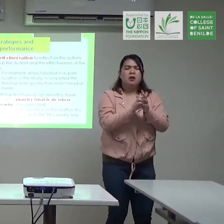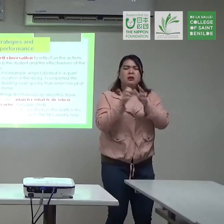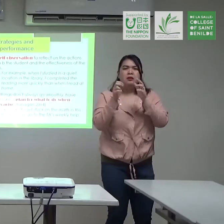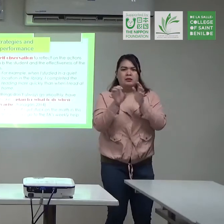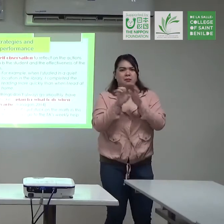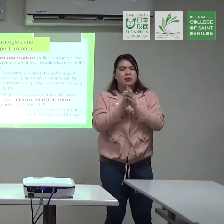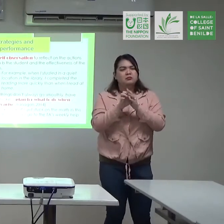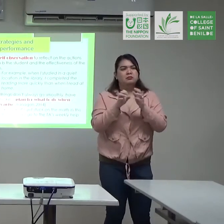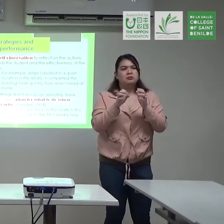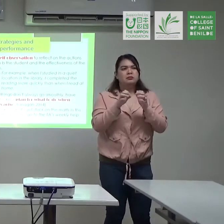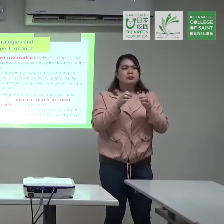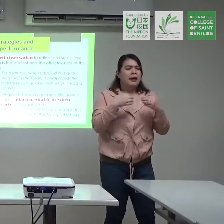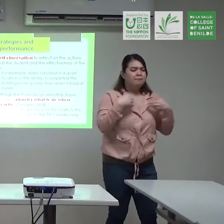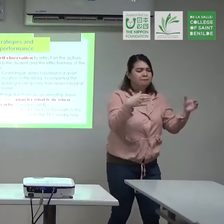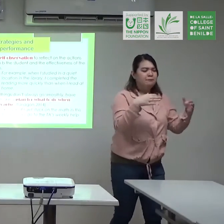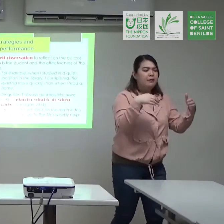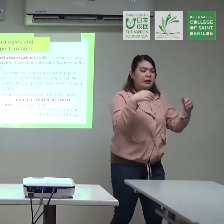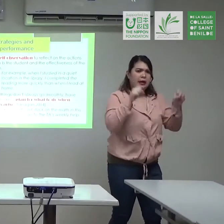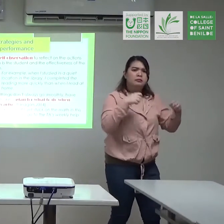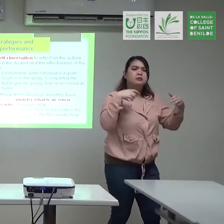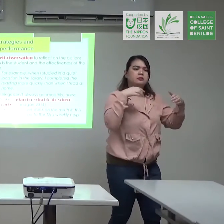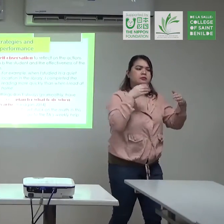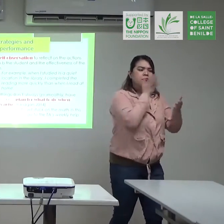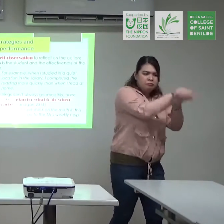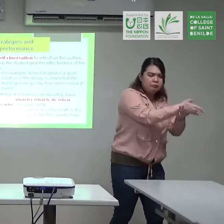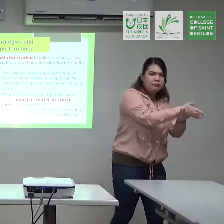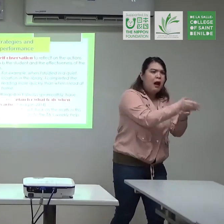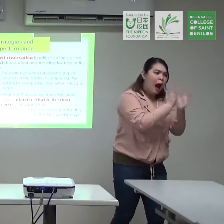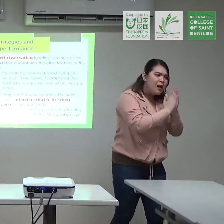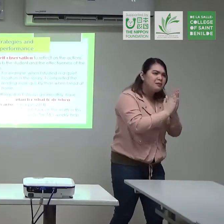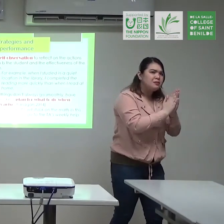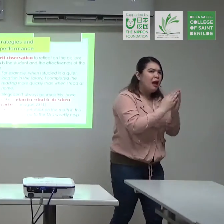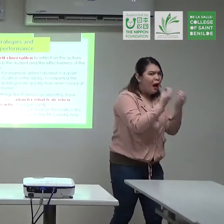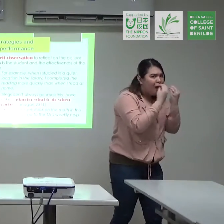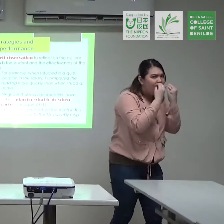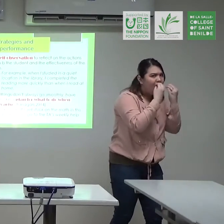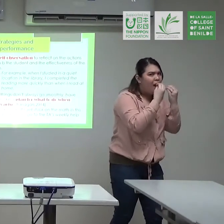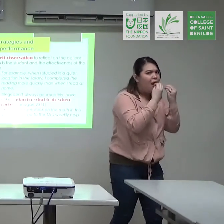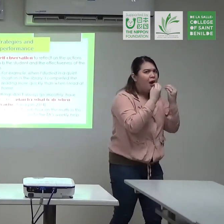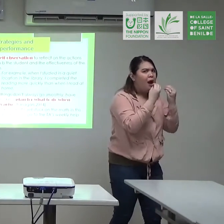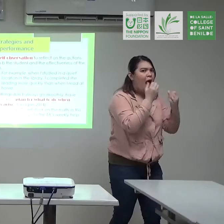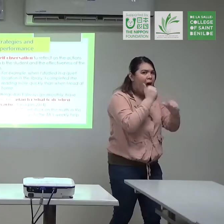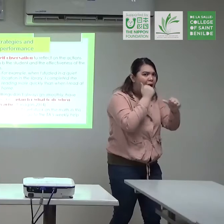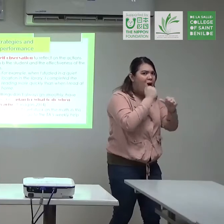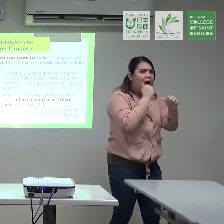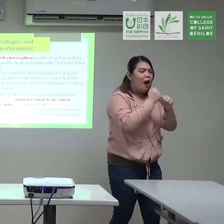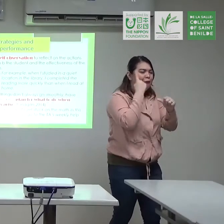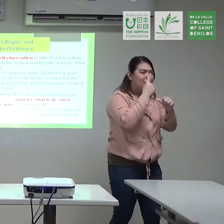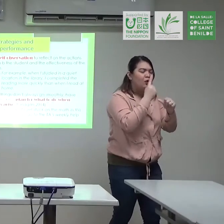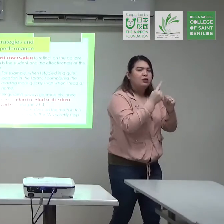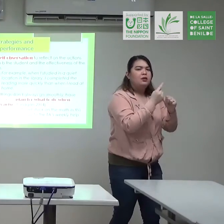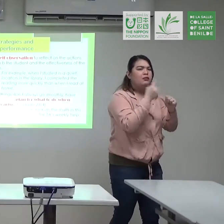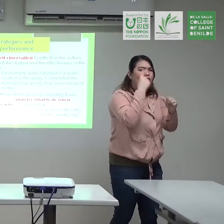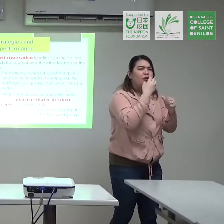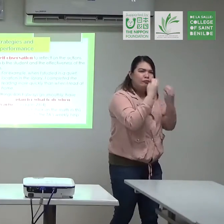proceeding to the more difficult ones. They can go there and seek the technical assistance of experts. Usually